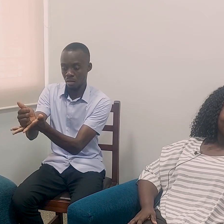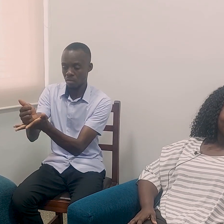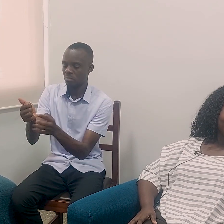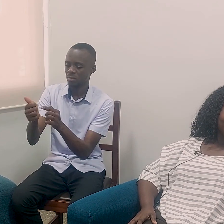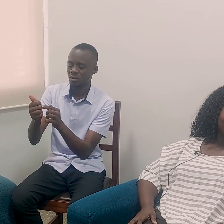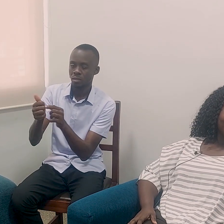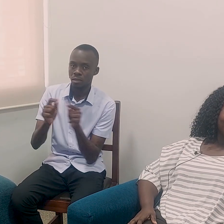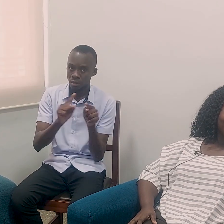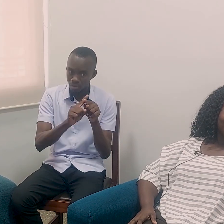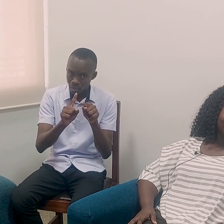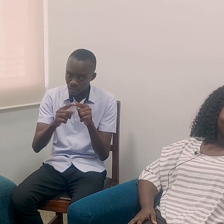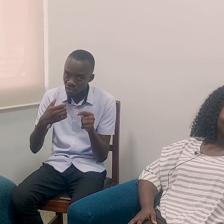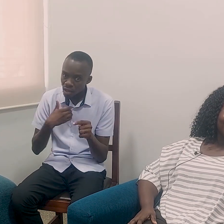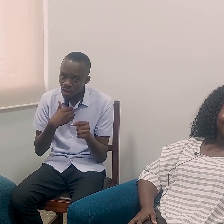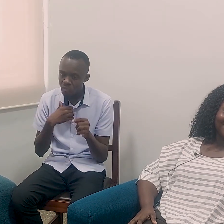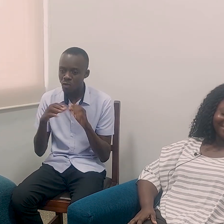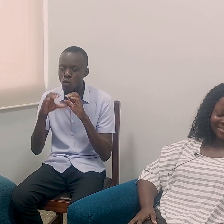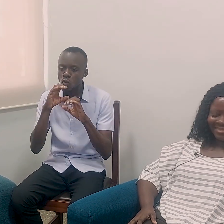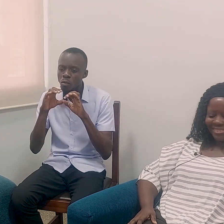work in therapy?